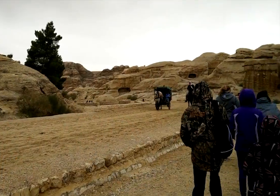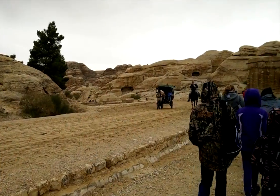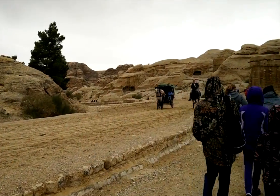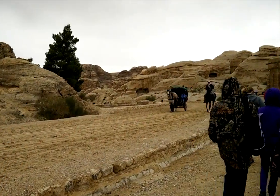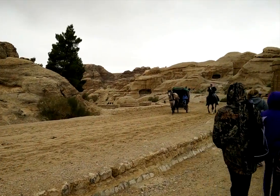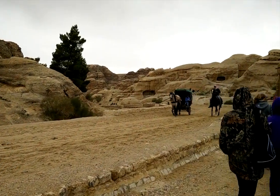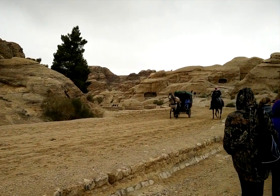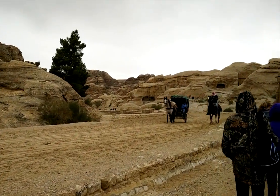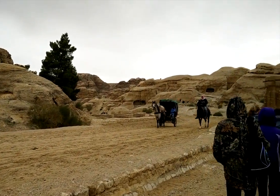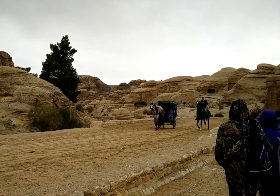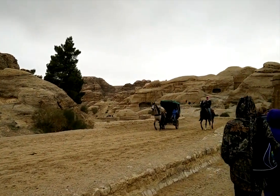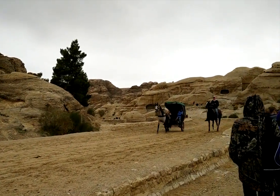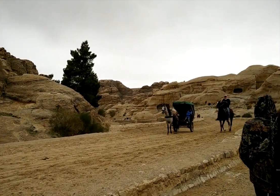We're walking in.